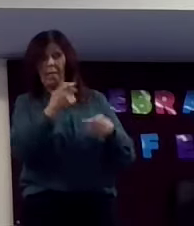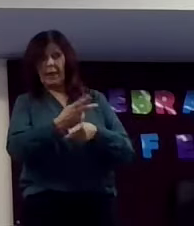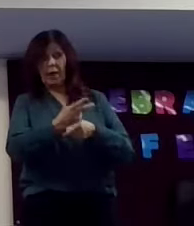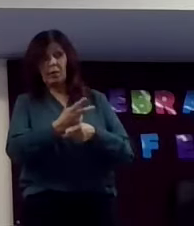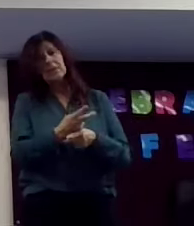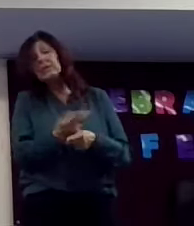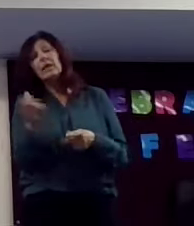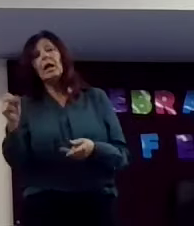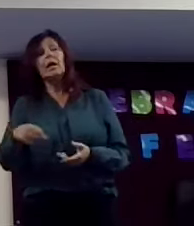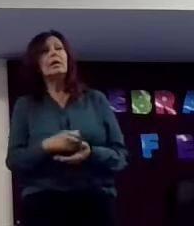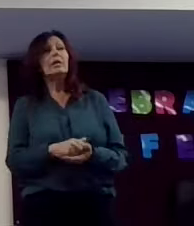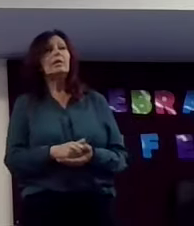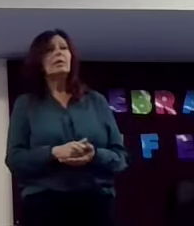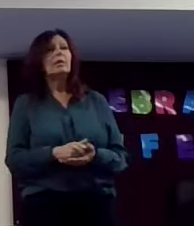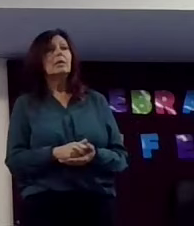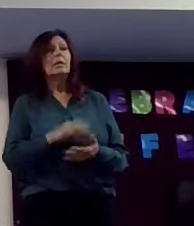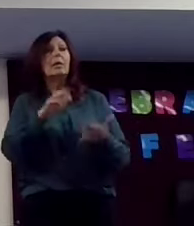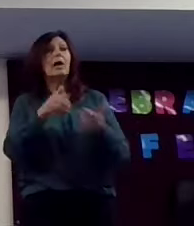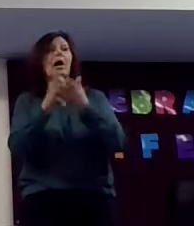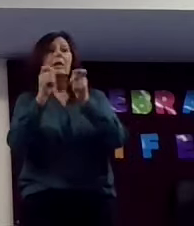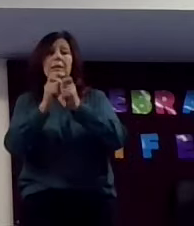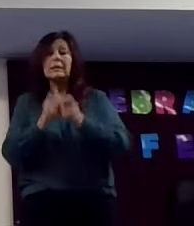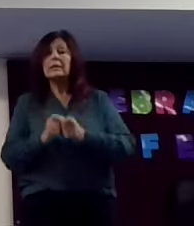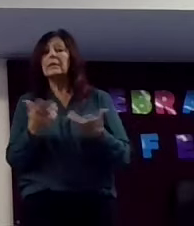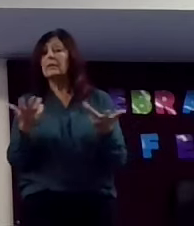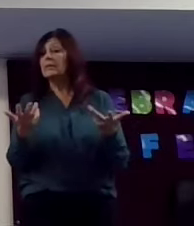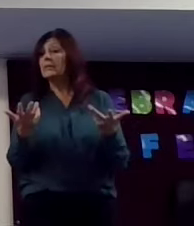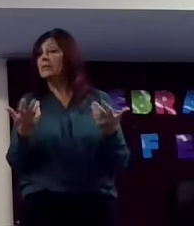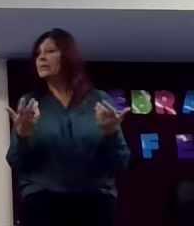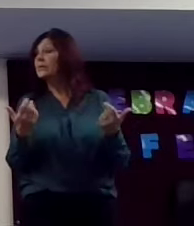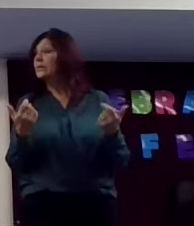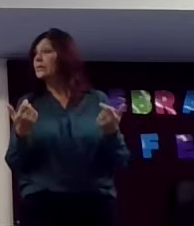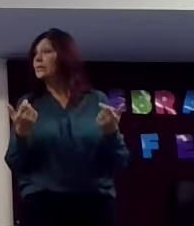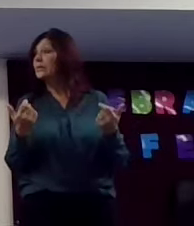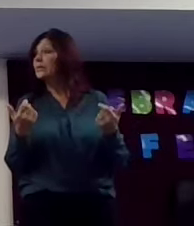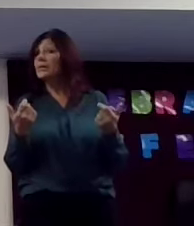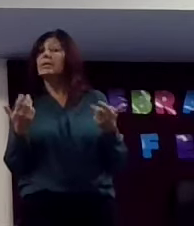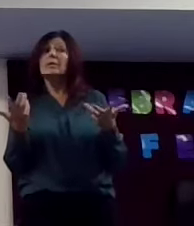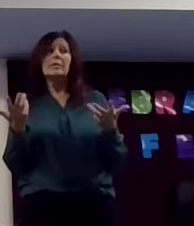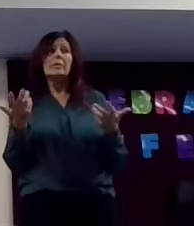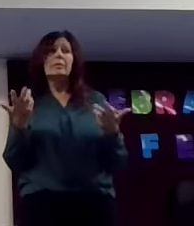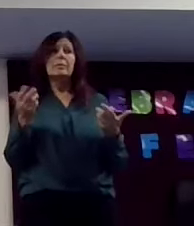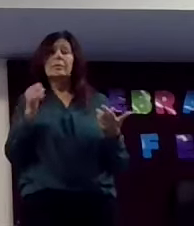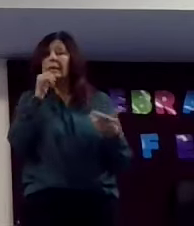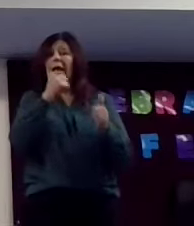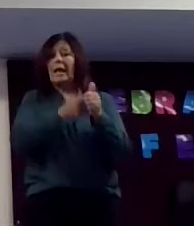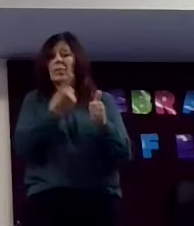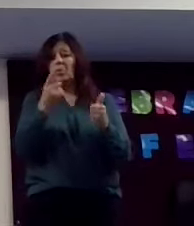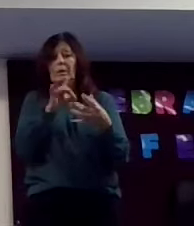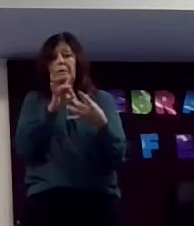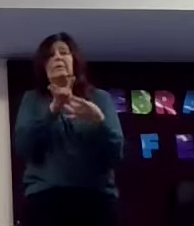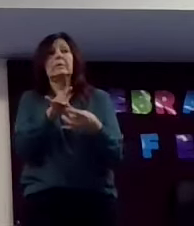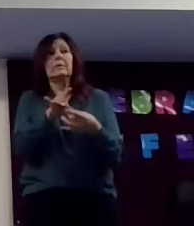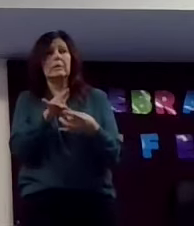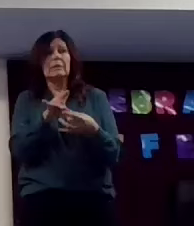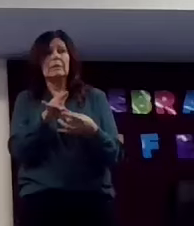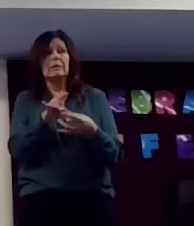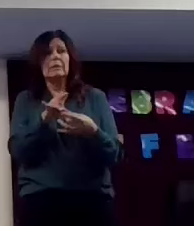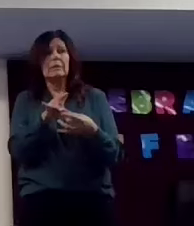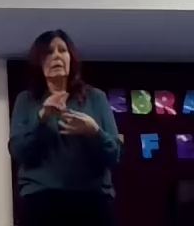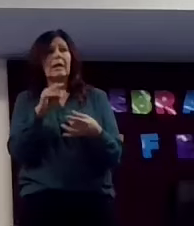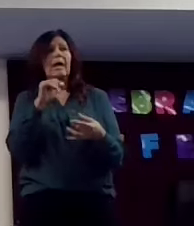access? well, yeah, but all of the details that are connected. That I mean, because like not everybody's connected. I mean, not trying to